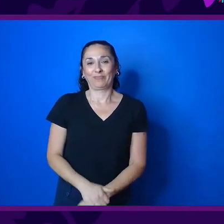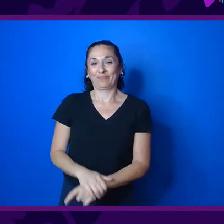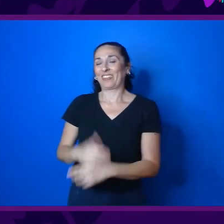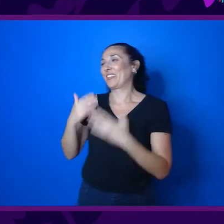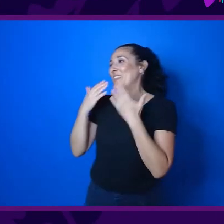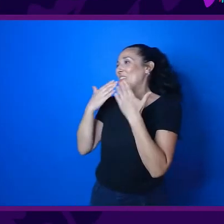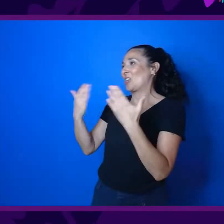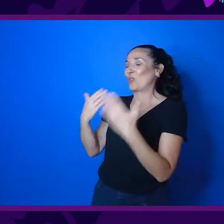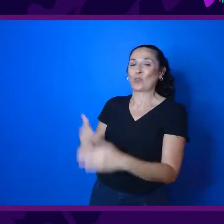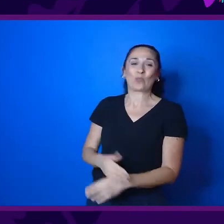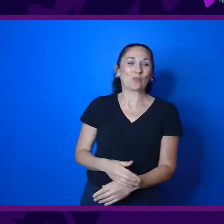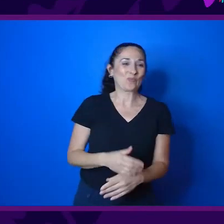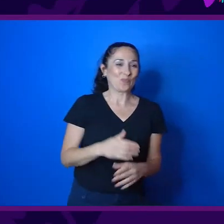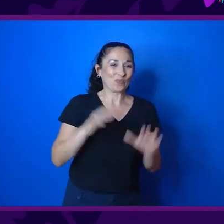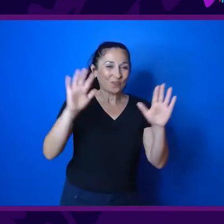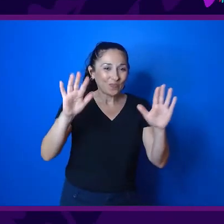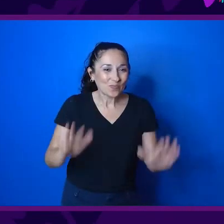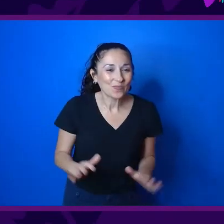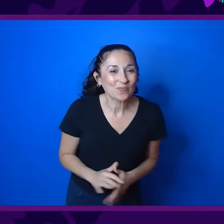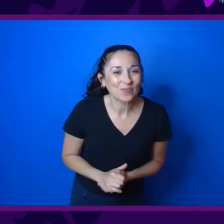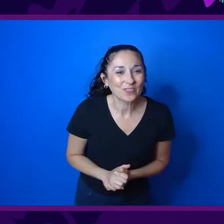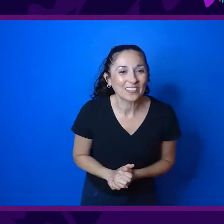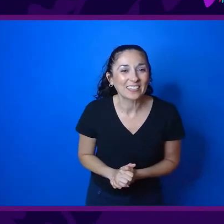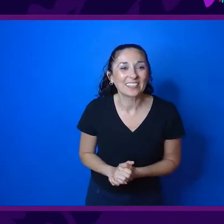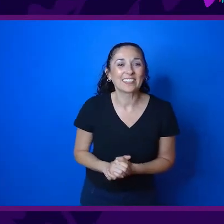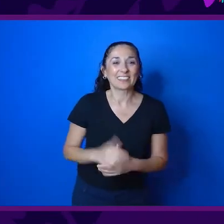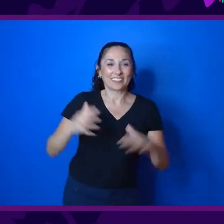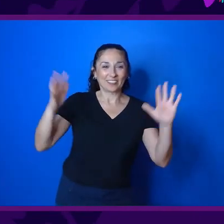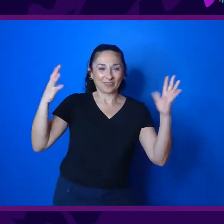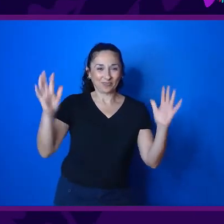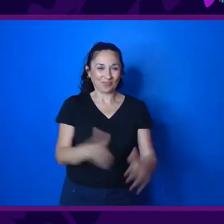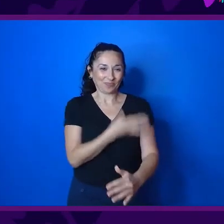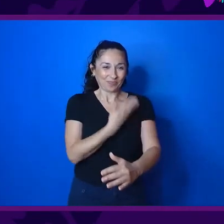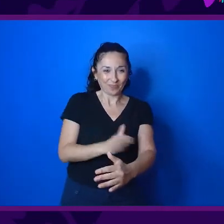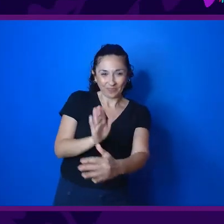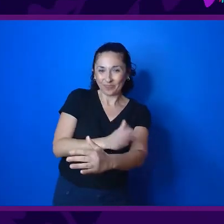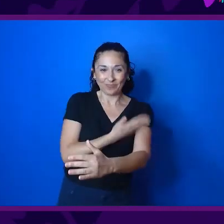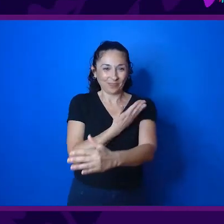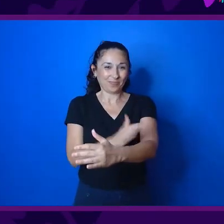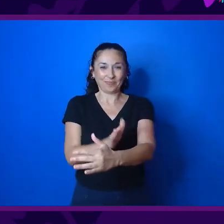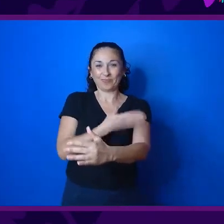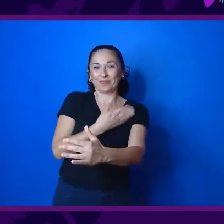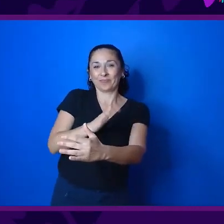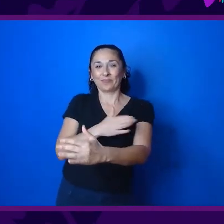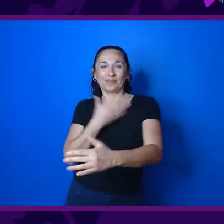guys are. I hate how great you guys are.